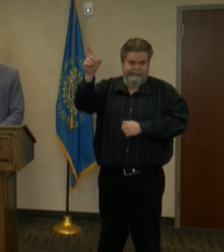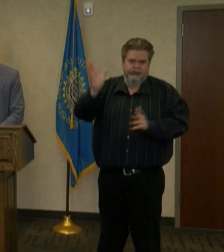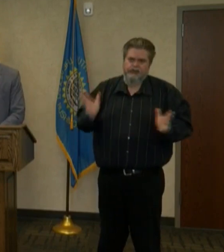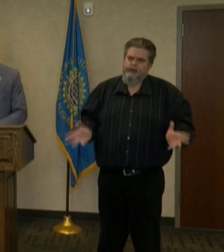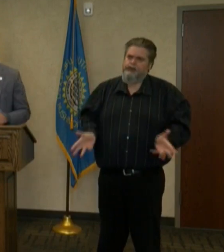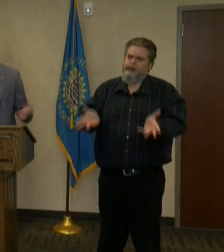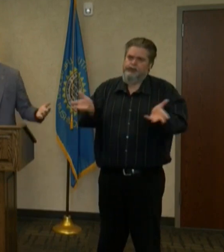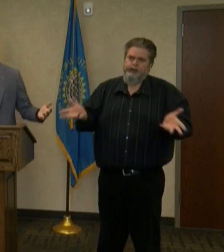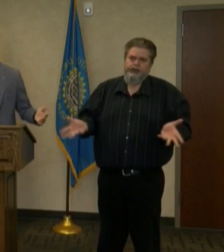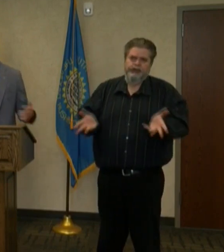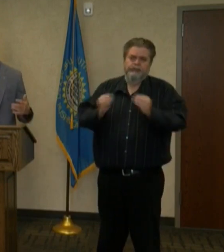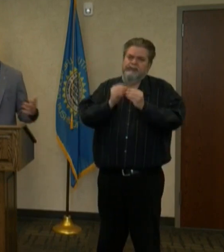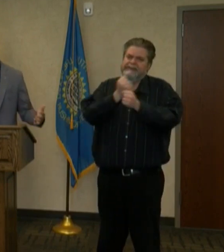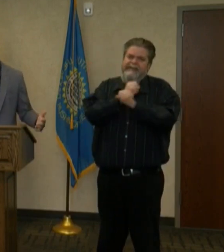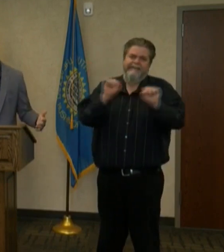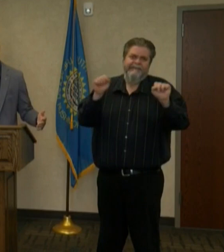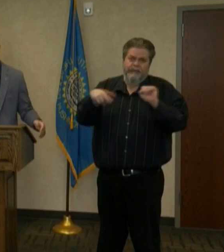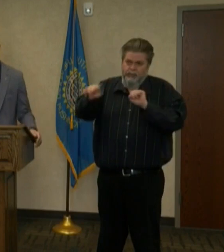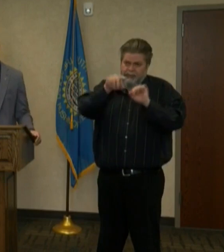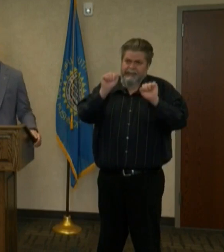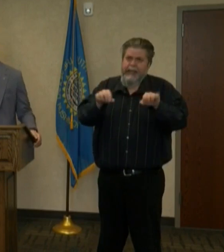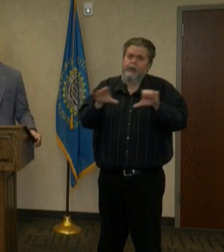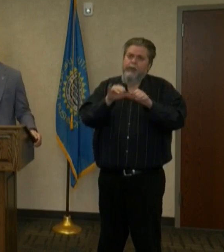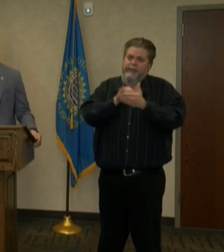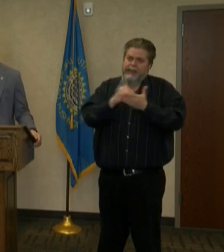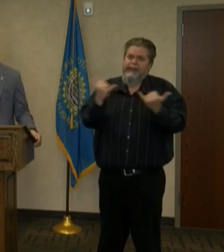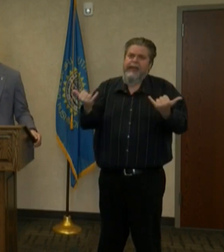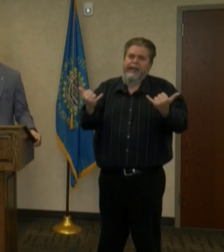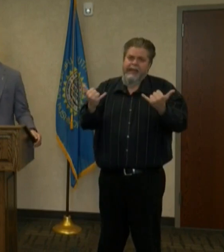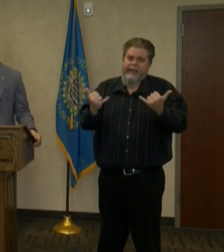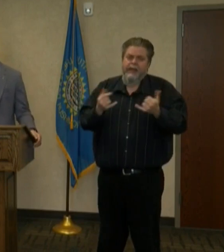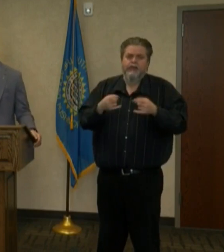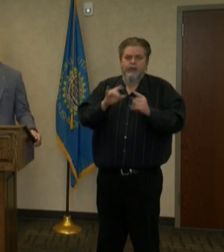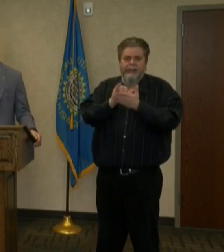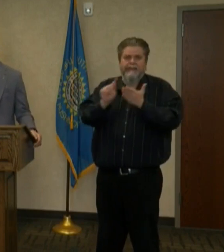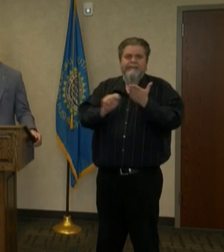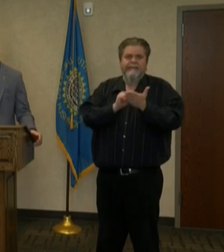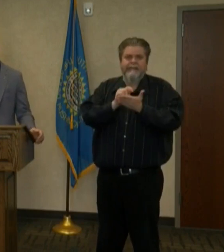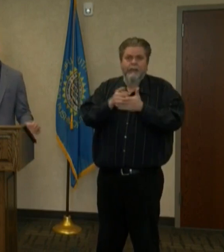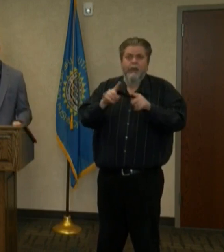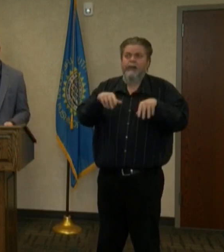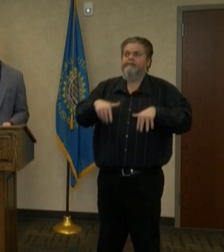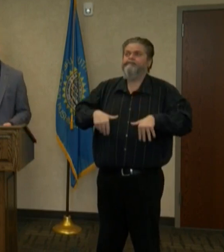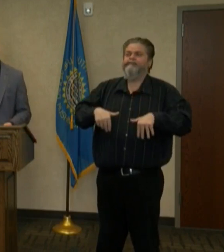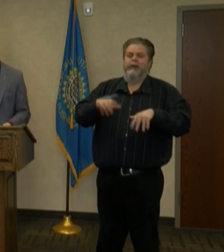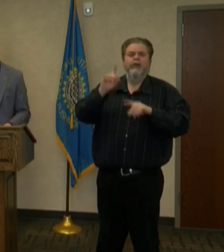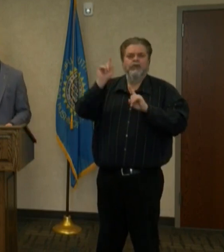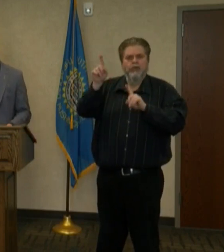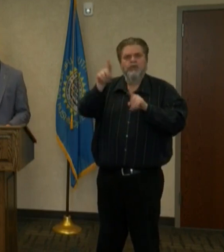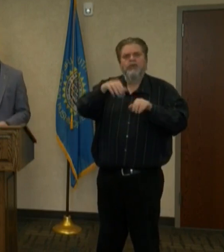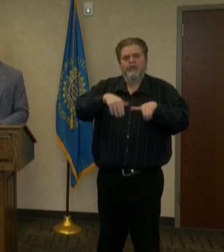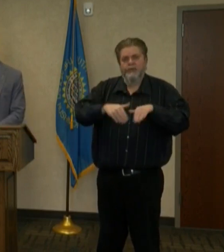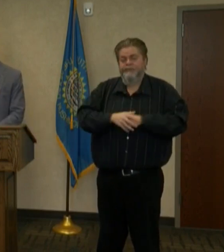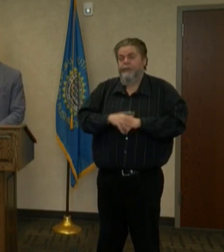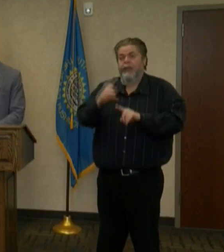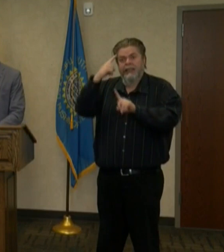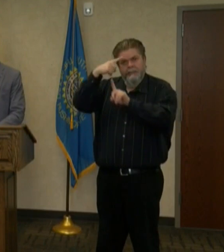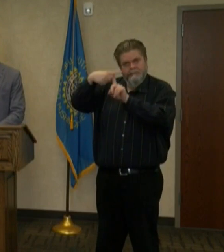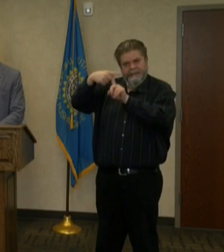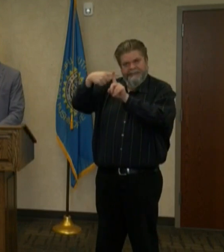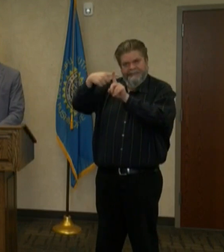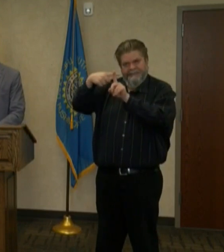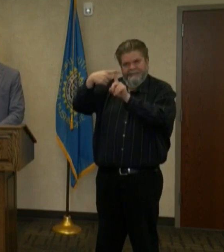It's safe. That's a safe activity that we can all do right now during this time. So I'd ask that people consider doing that.